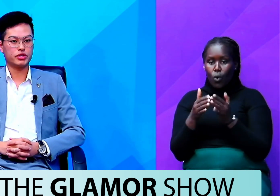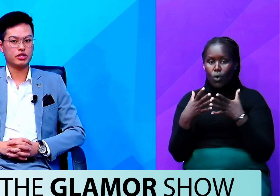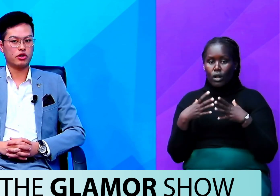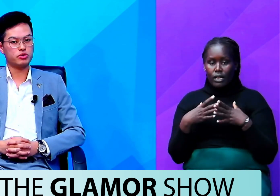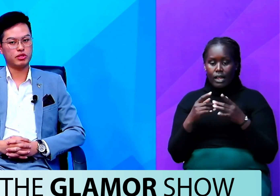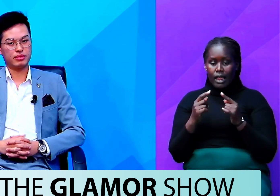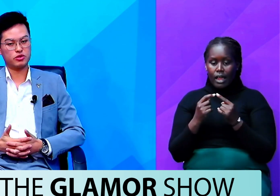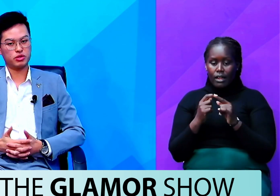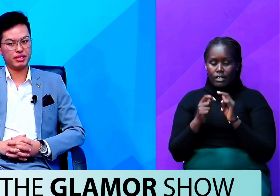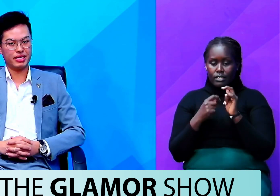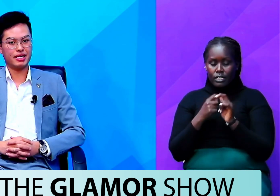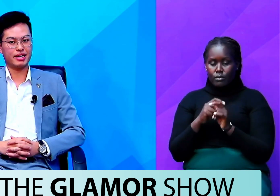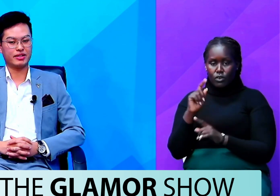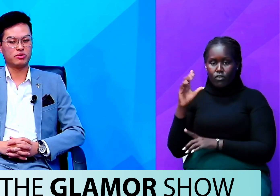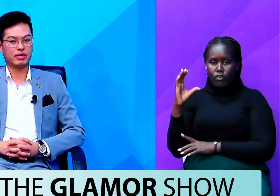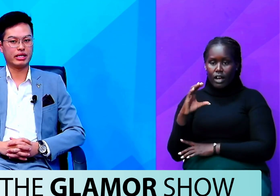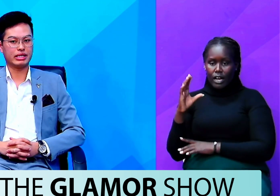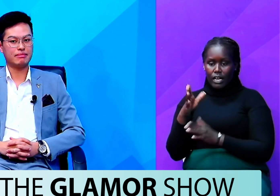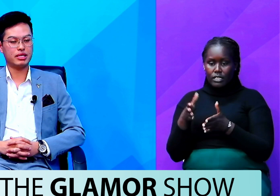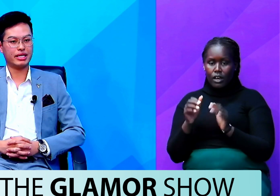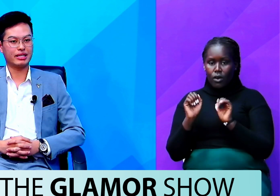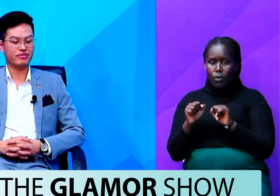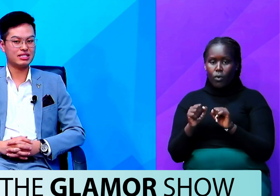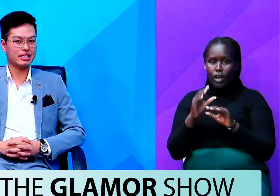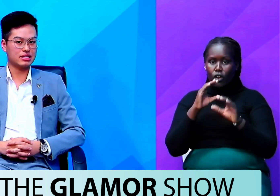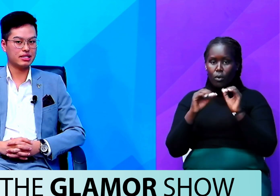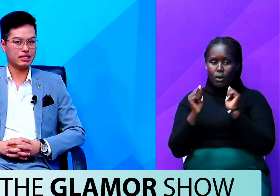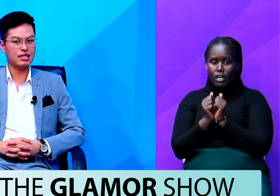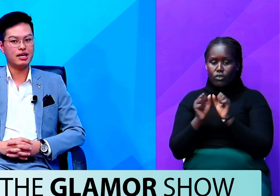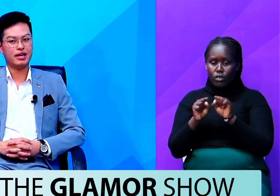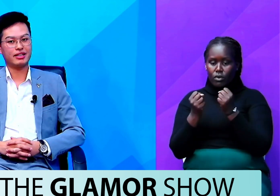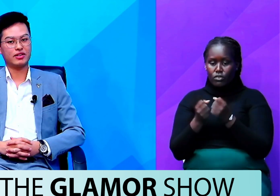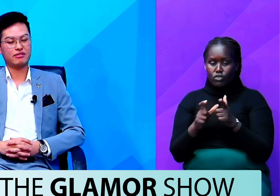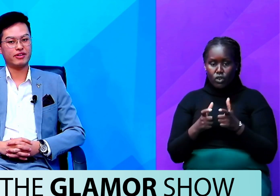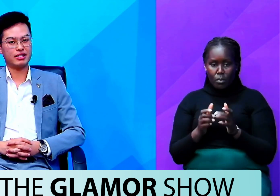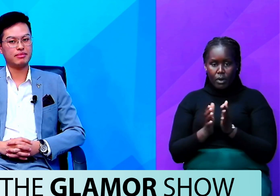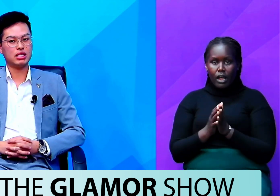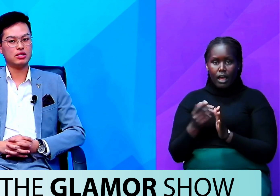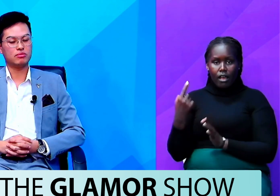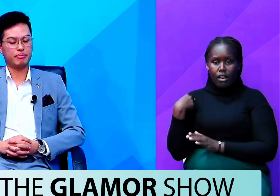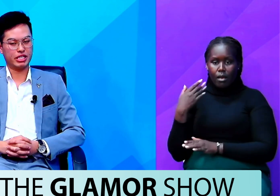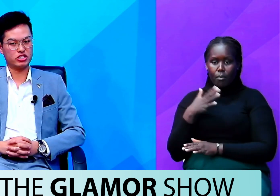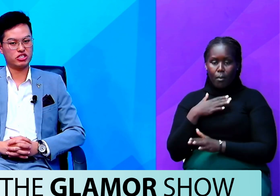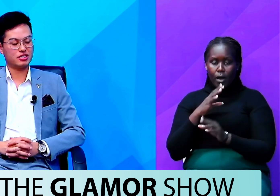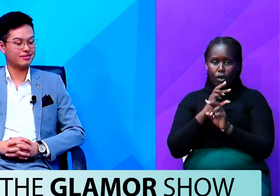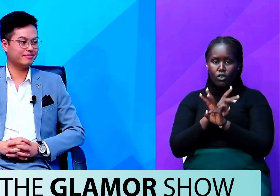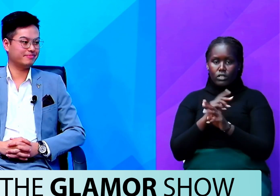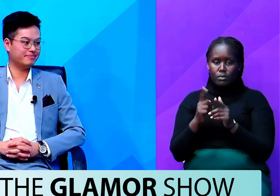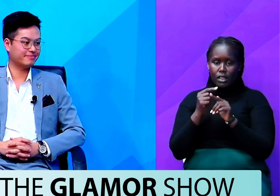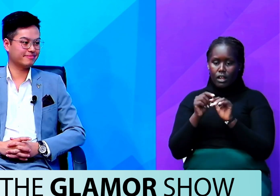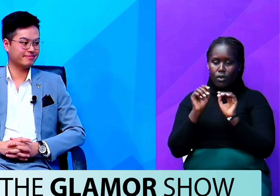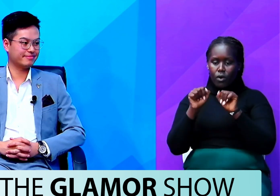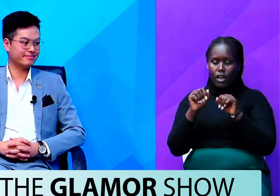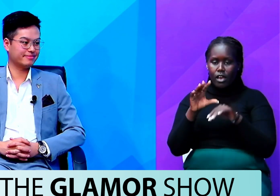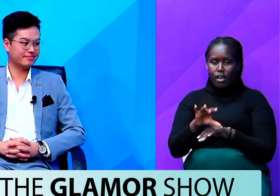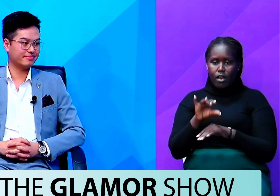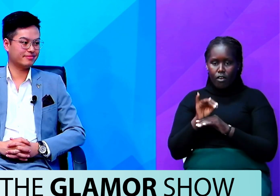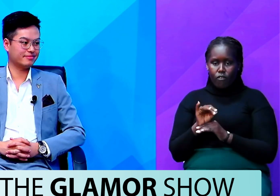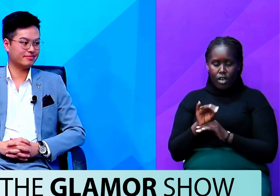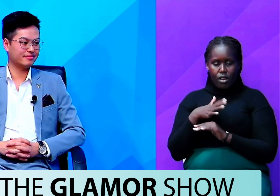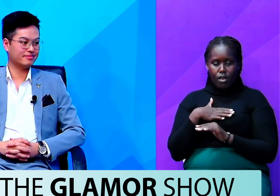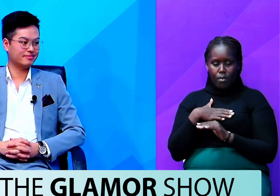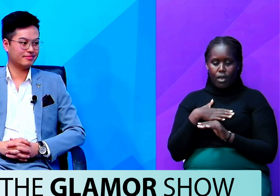So you can talk to me on my social media and on my number. I can leave it later here, and then you can find me on my page.